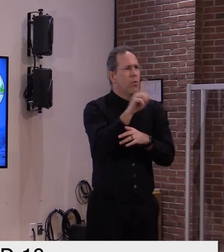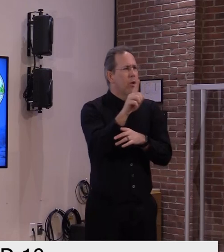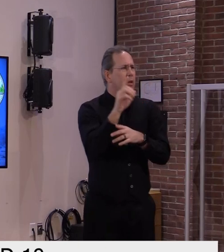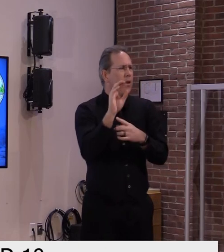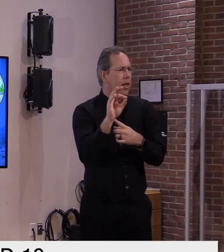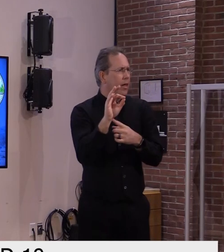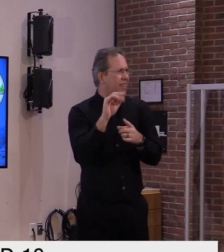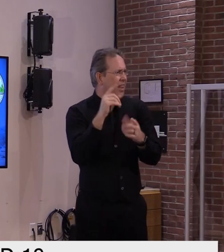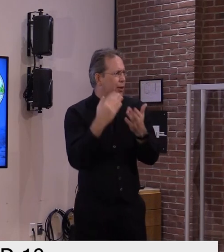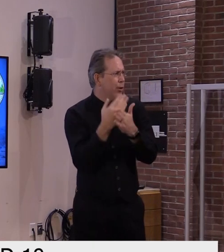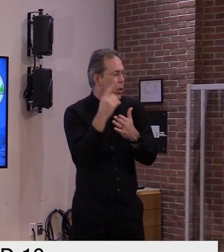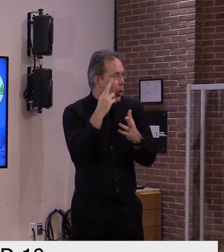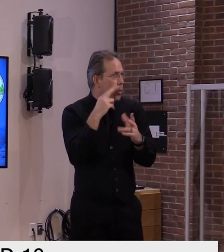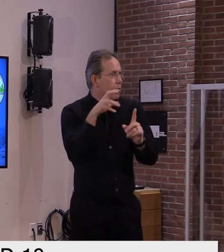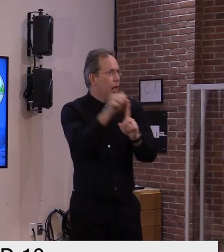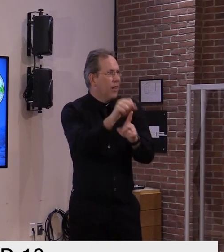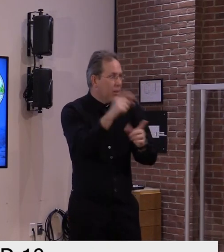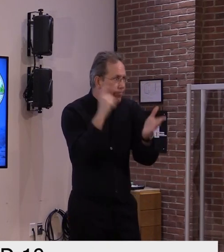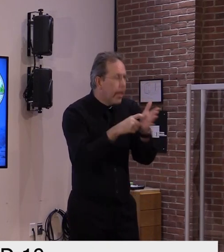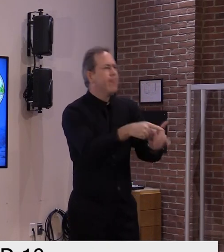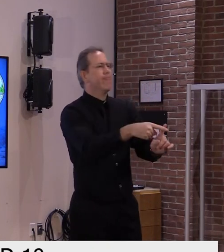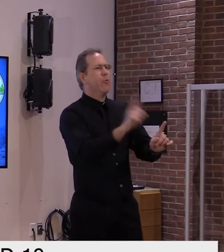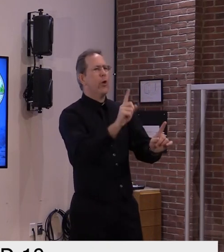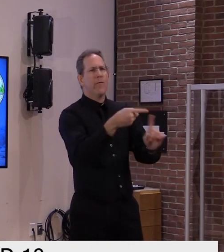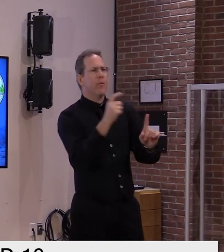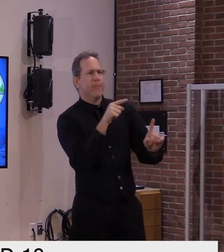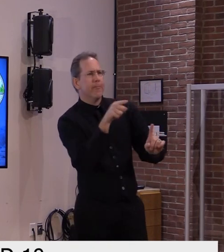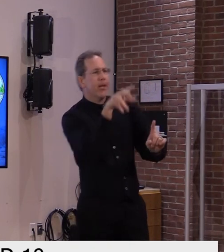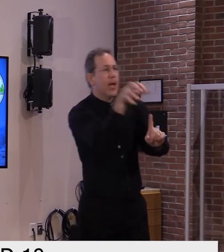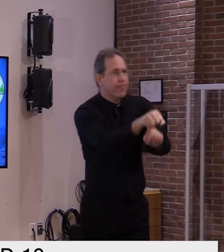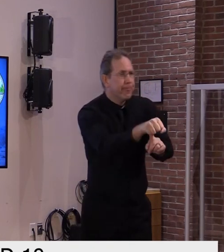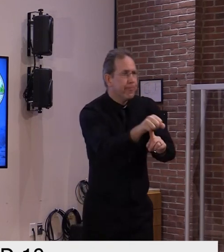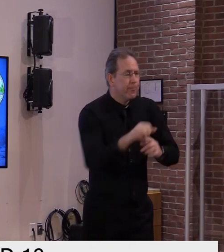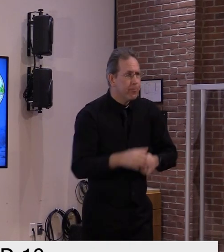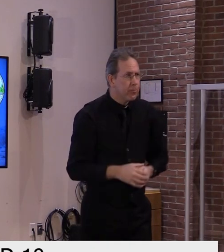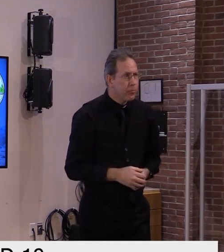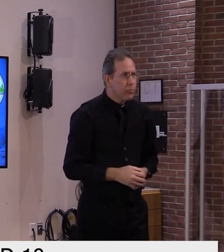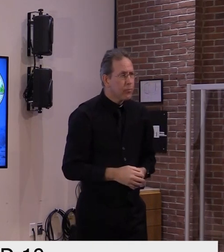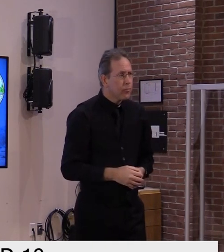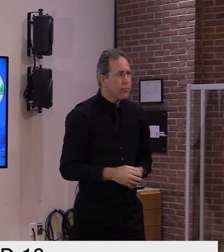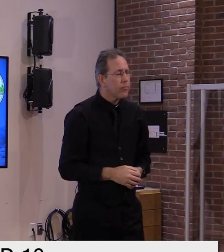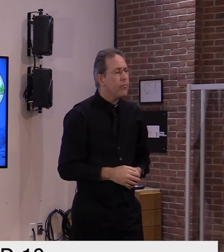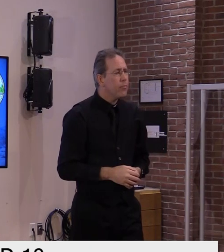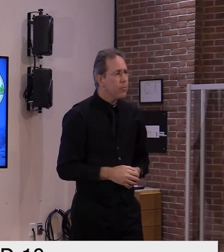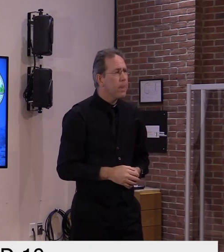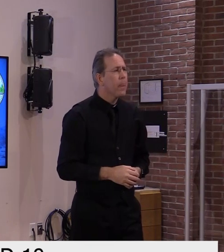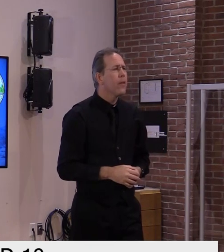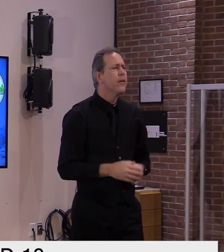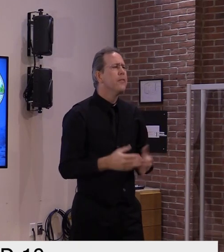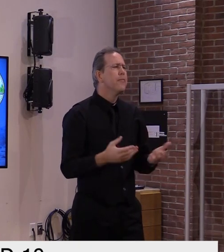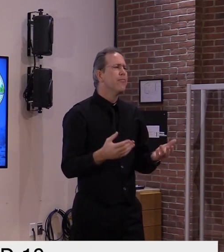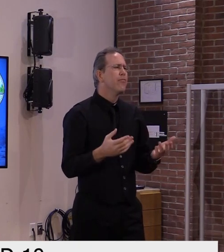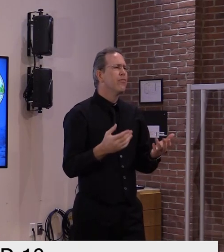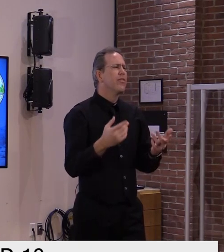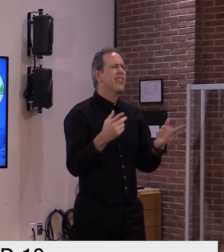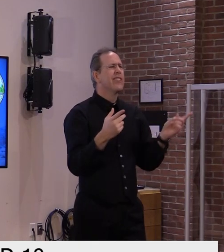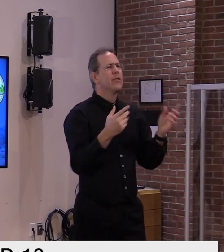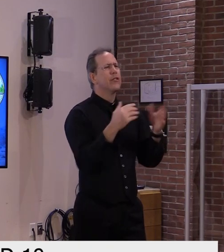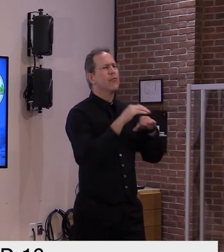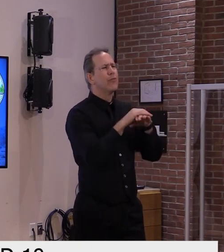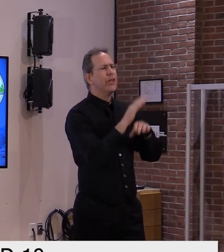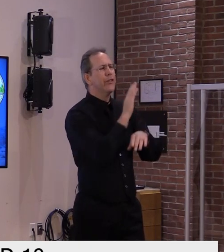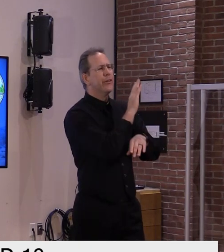Current estimates are that this variant, the so-called UK variant, is 50% more transmissible than the